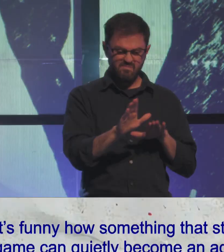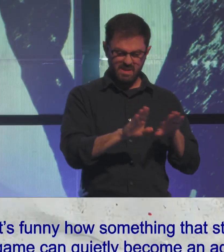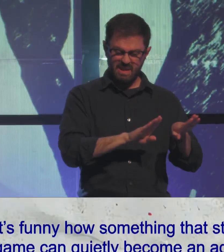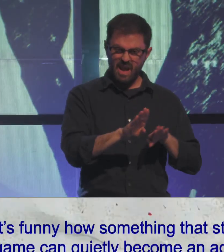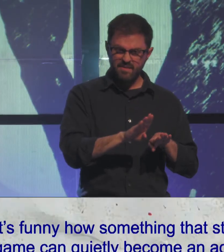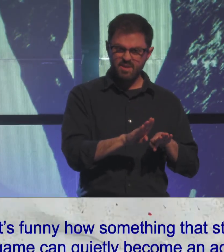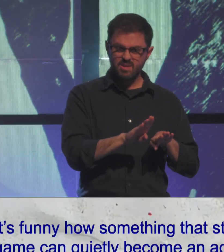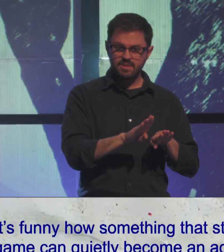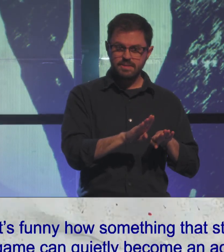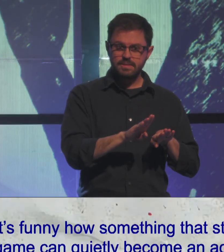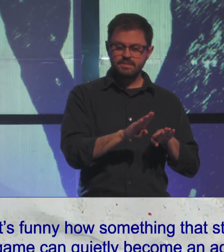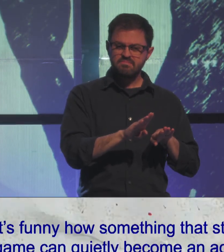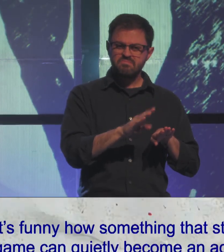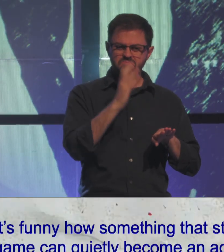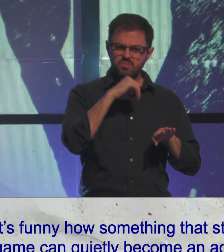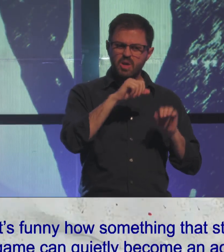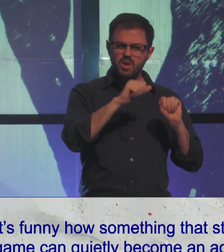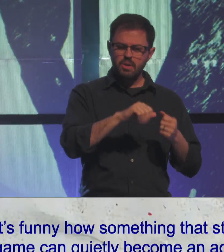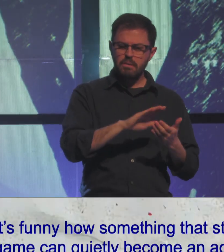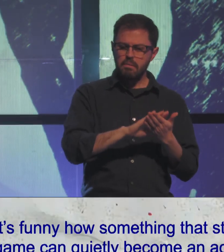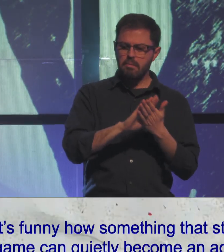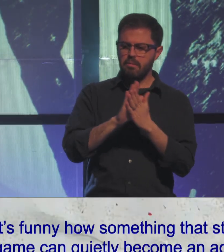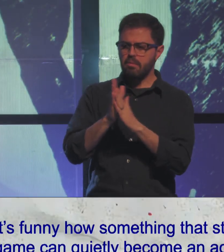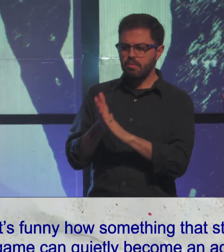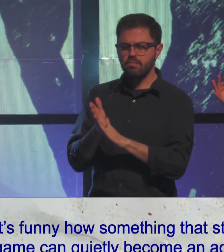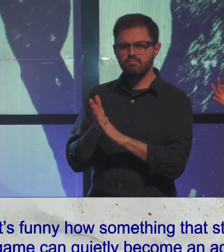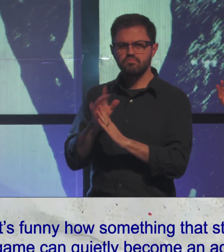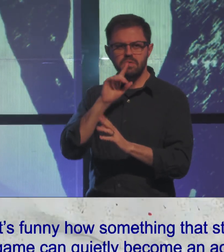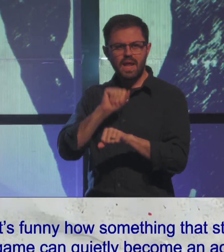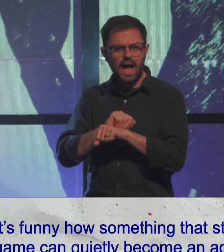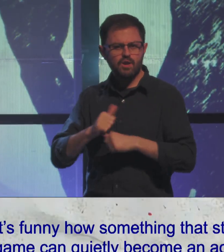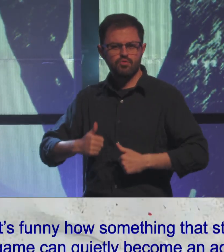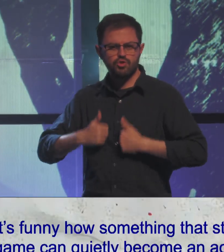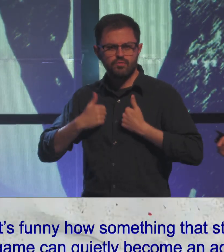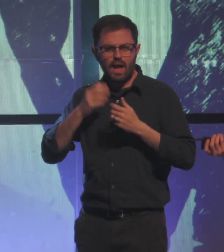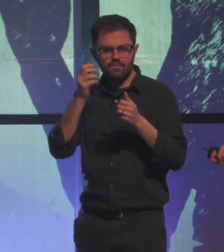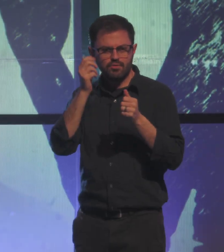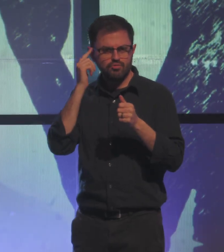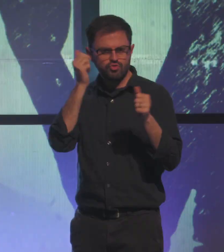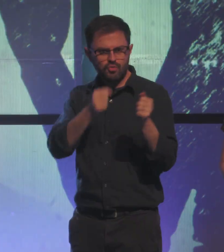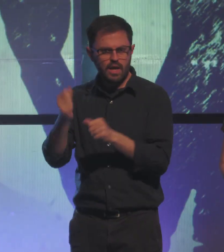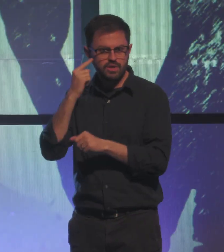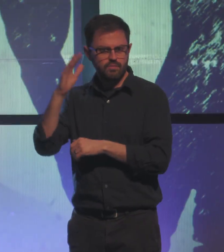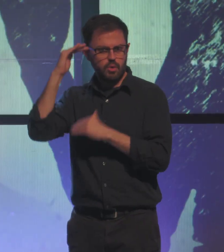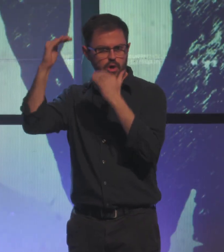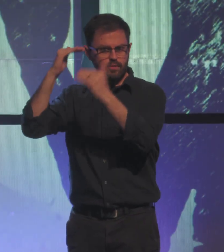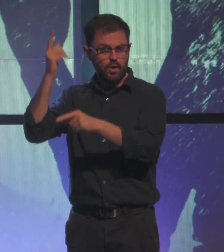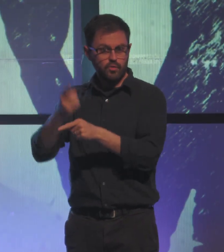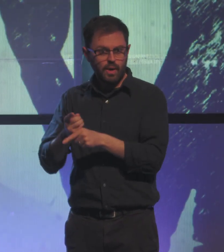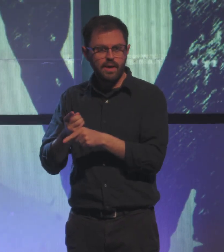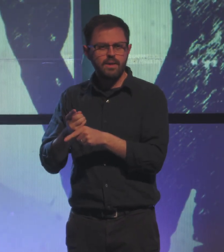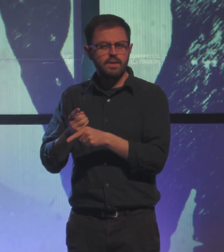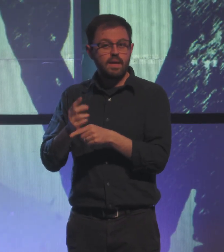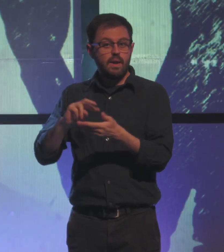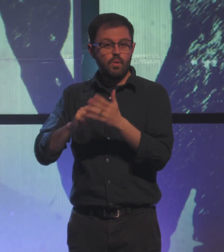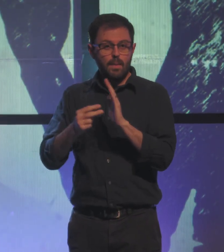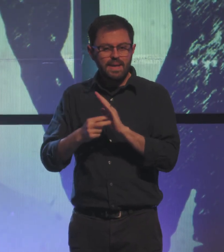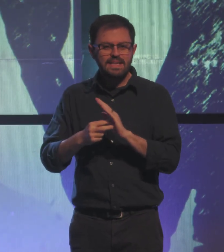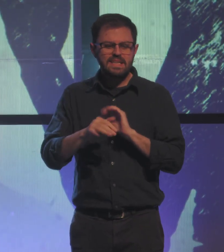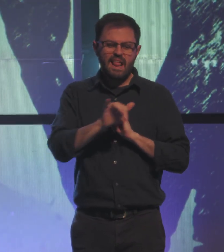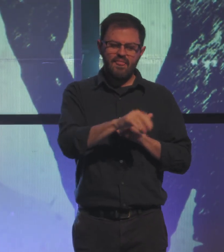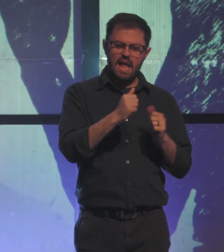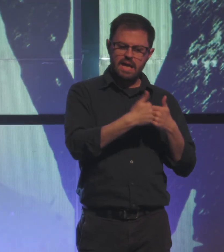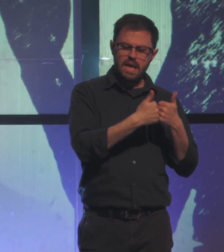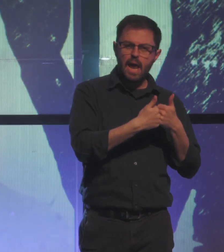adult survival strategy. What do I mean? Well, it was safer to stay quiet. It